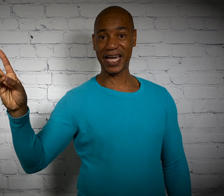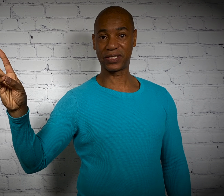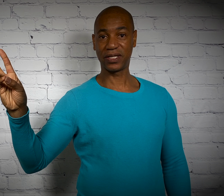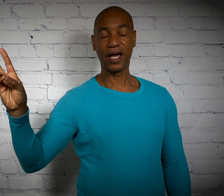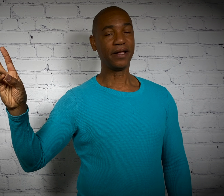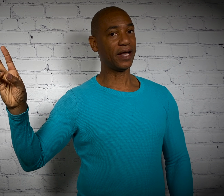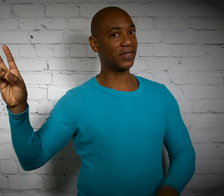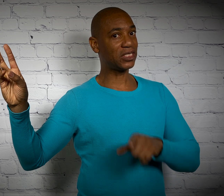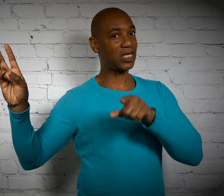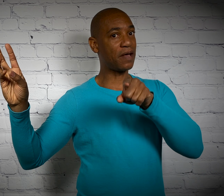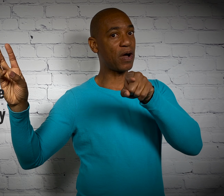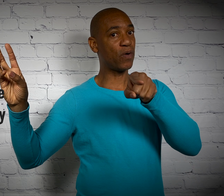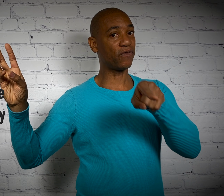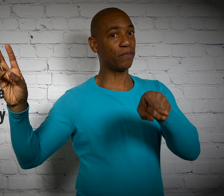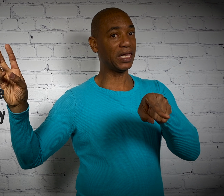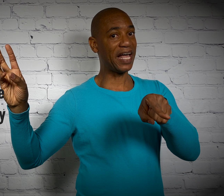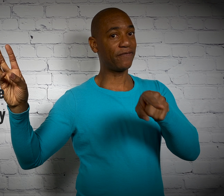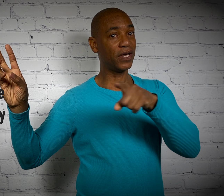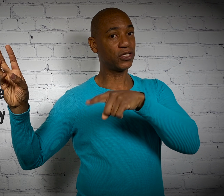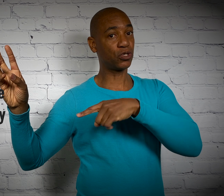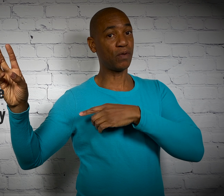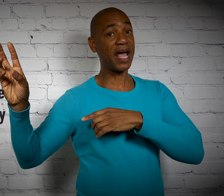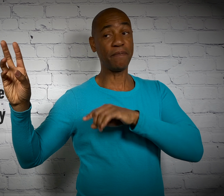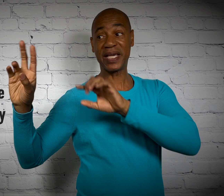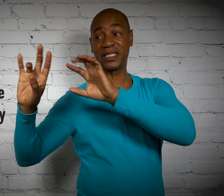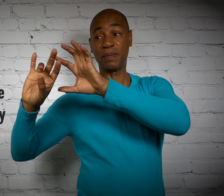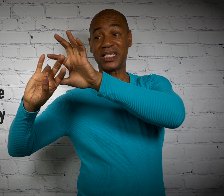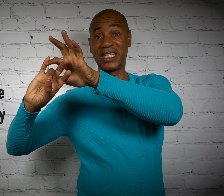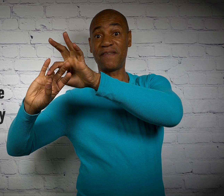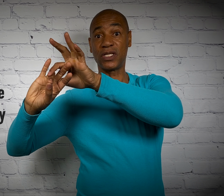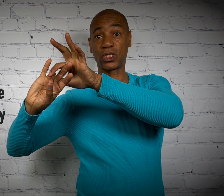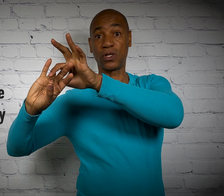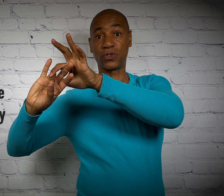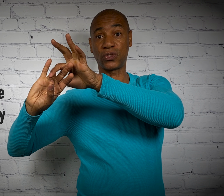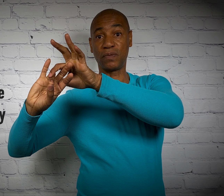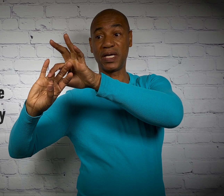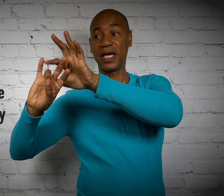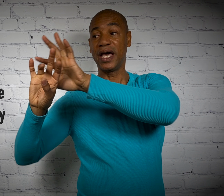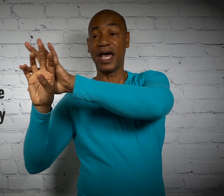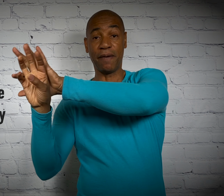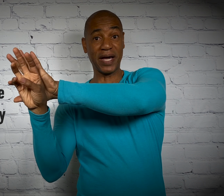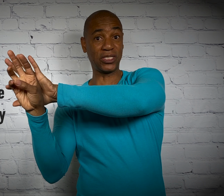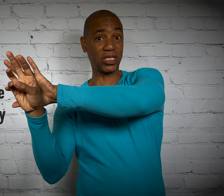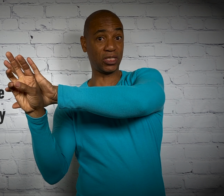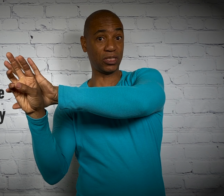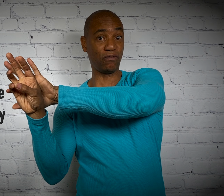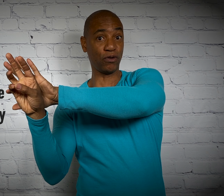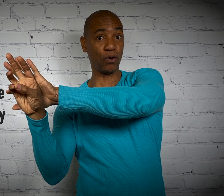76. Now this time I went from left to right because my 7 is closer to me and my 6 is further